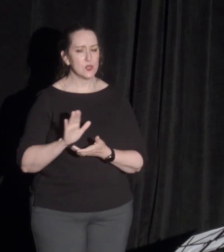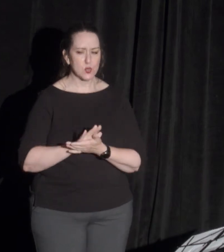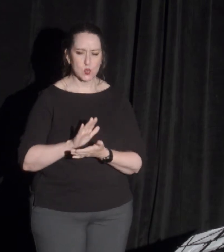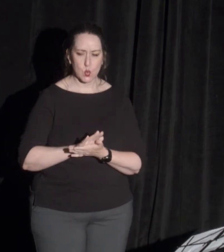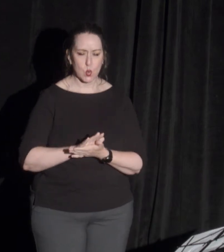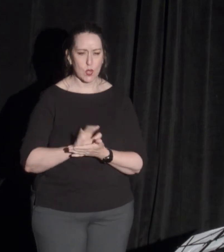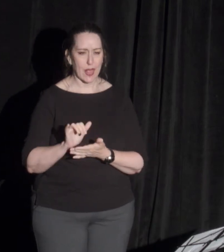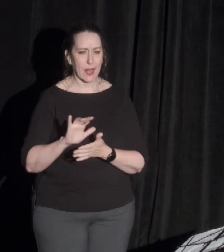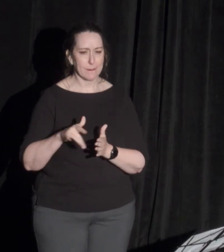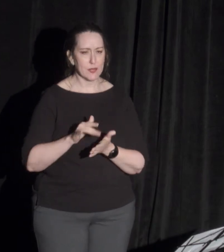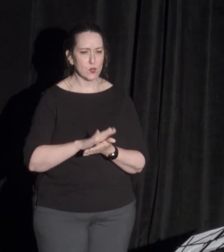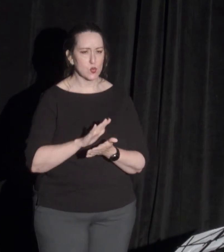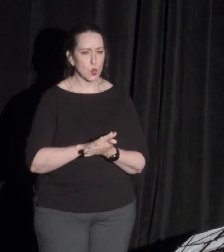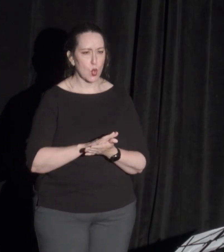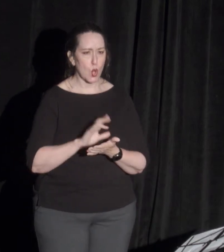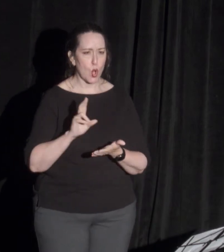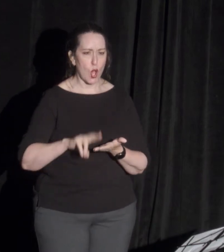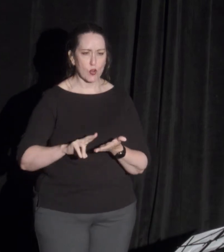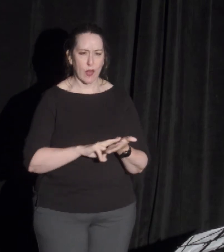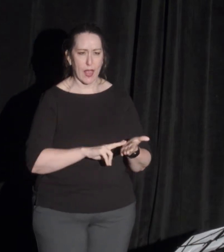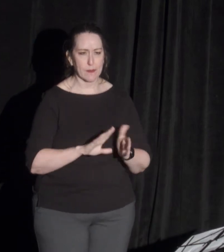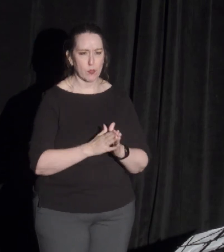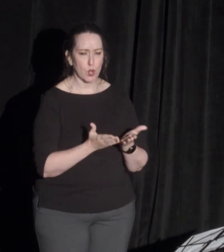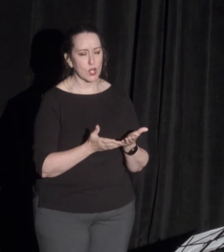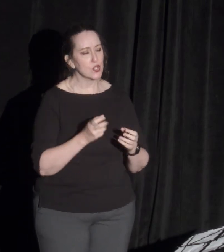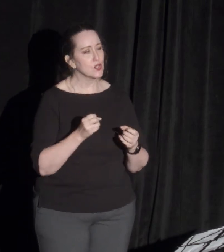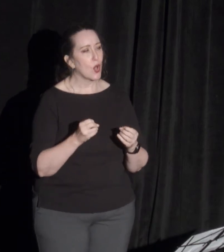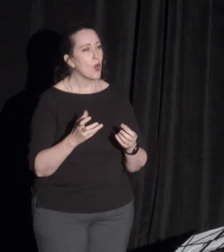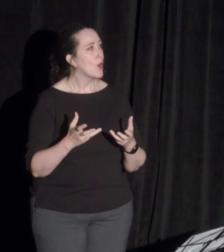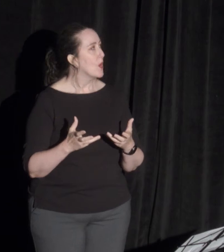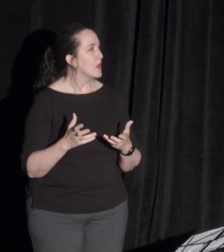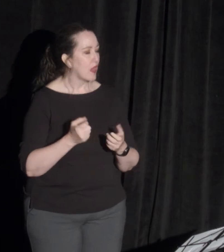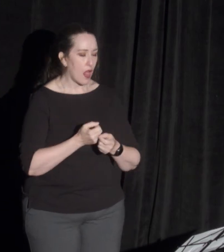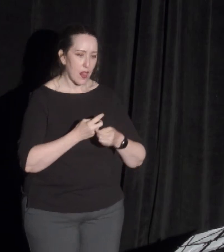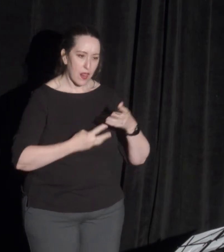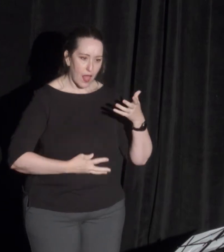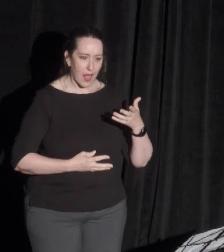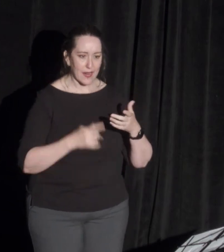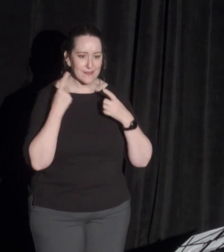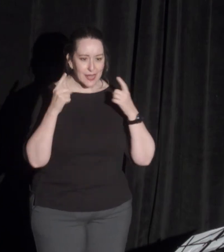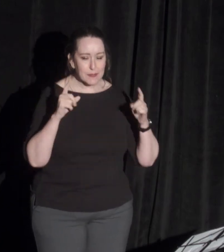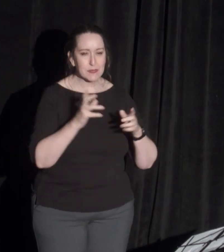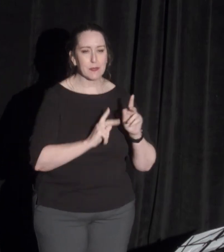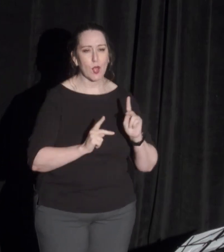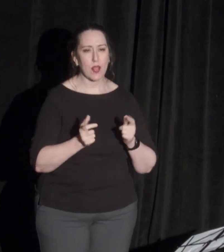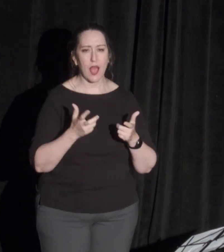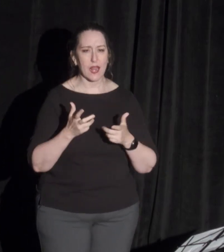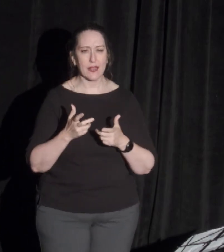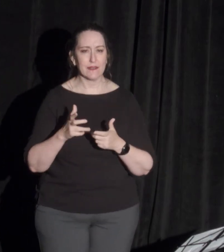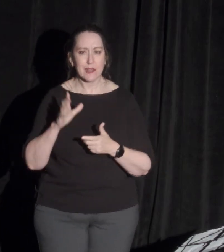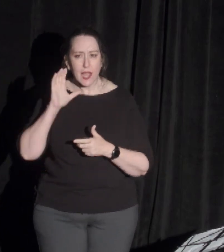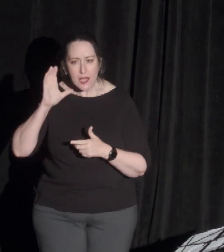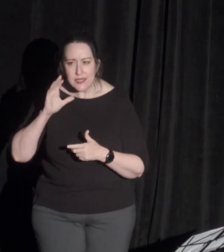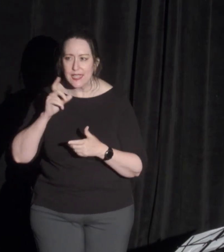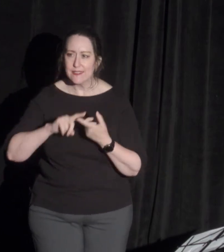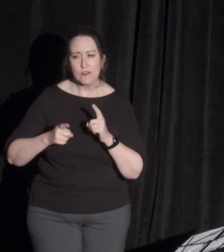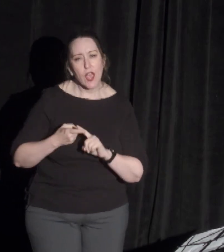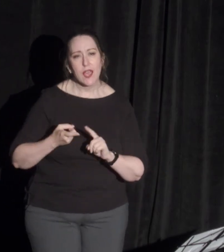middle school autograph book. So there's a whole lot of famous people, and also a whole lot of cousins and friends from. We won't talk about that